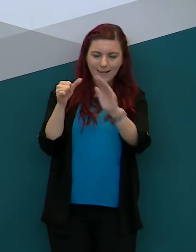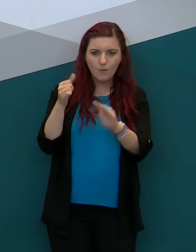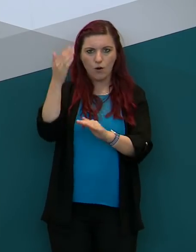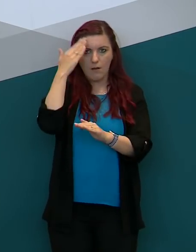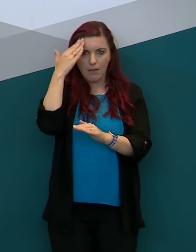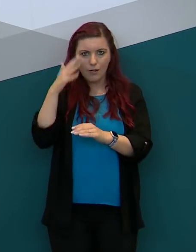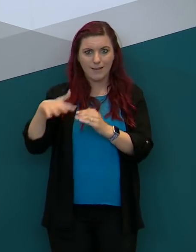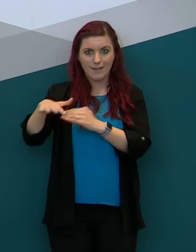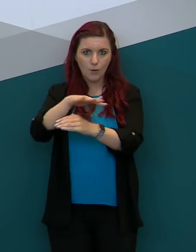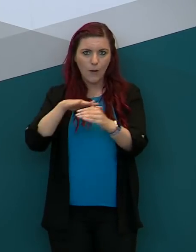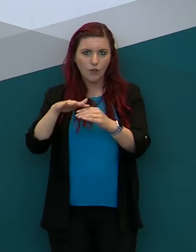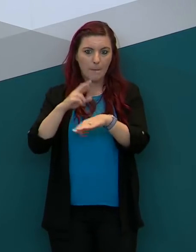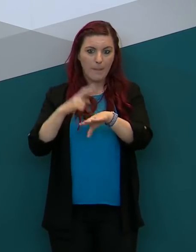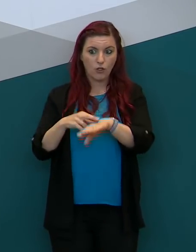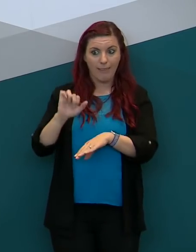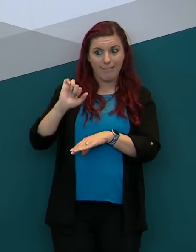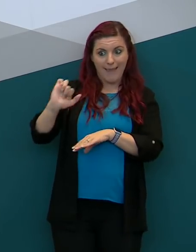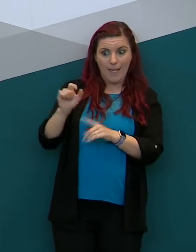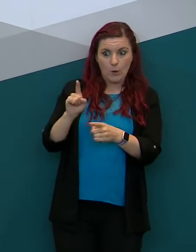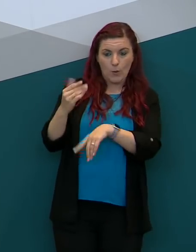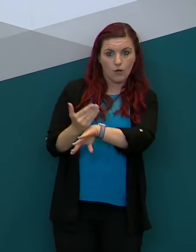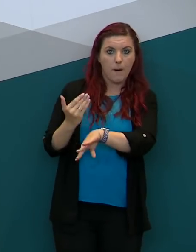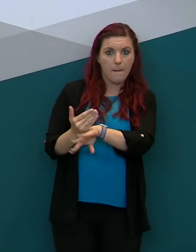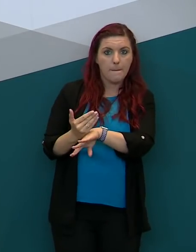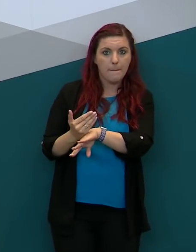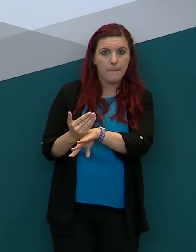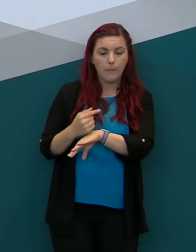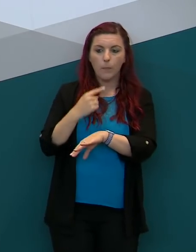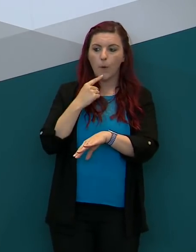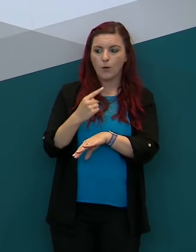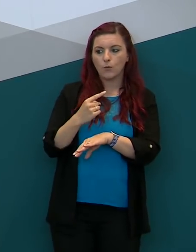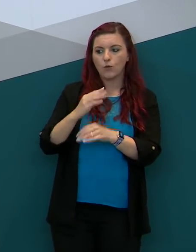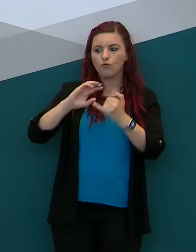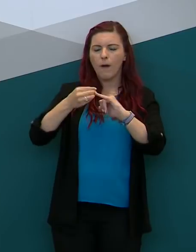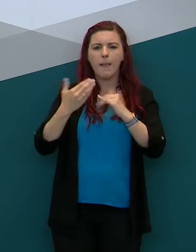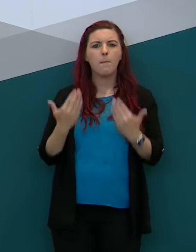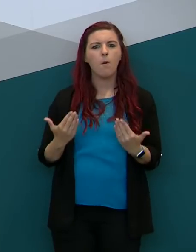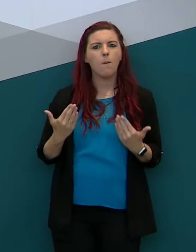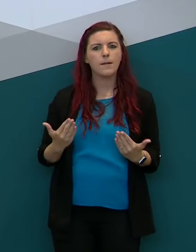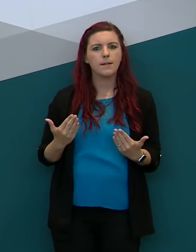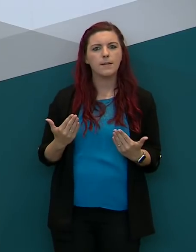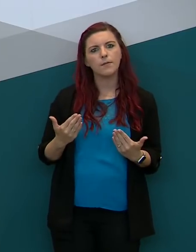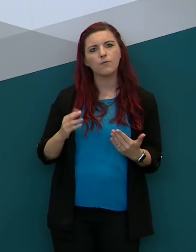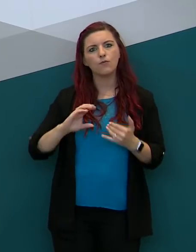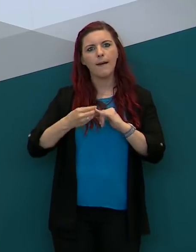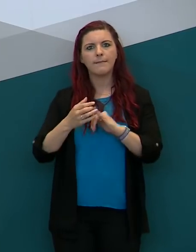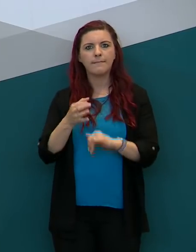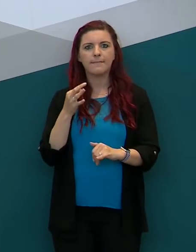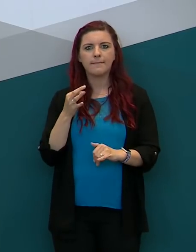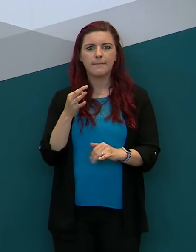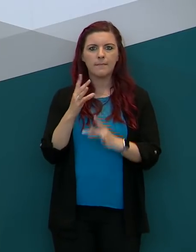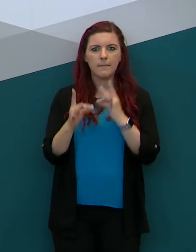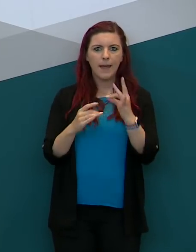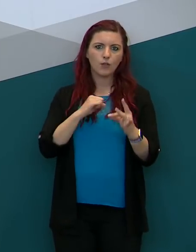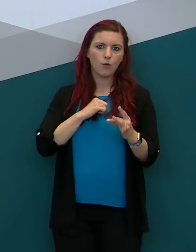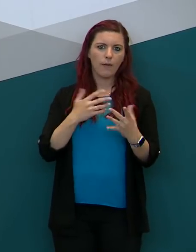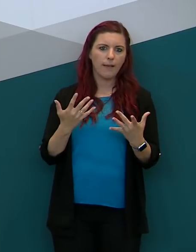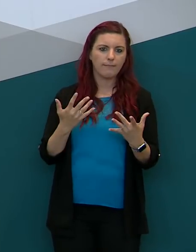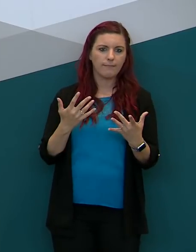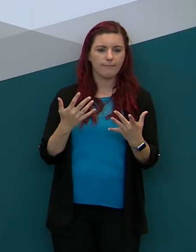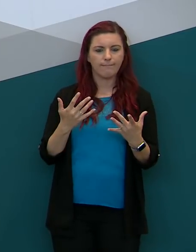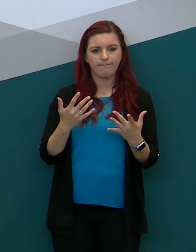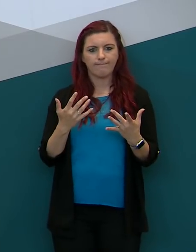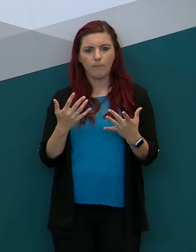the public health departments. What we're trying to do, which is probably getting at your question, is make sure that the tasks they previously had to